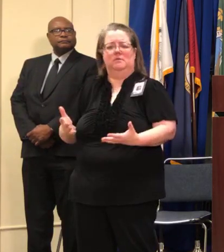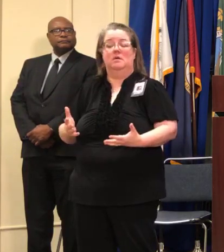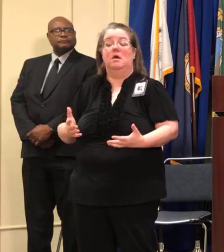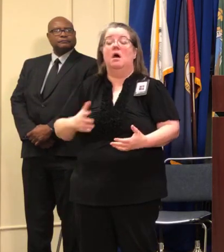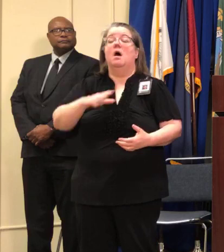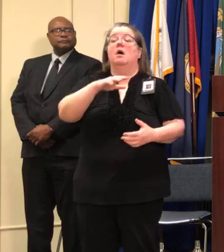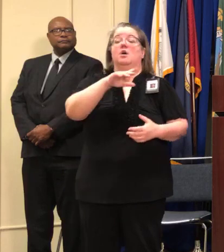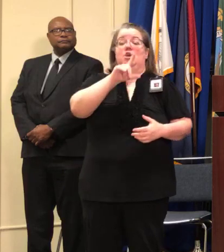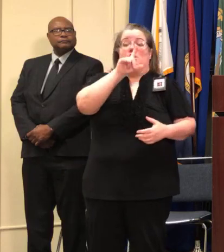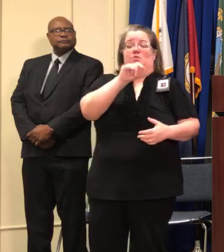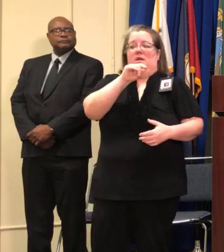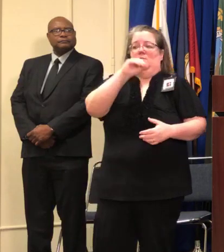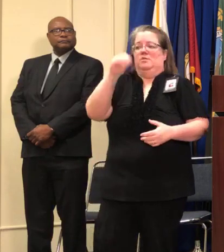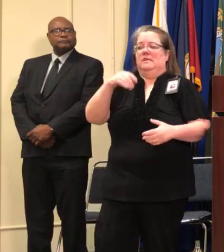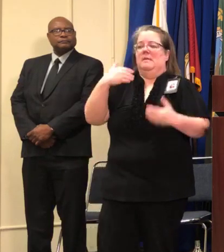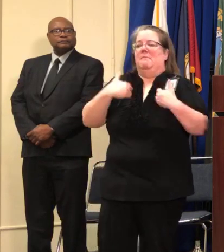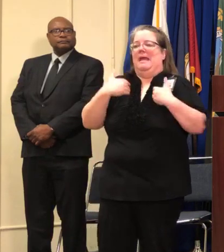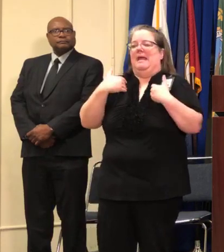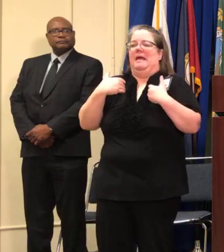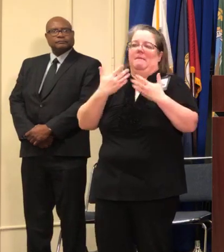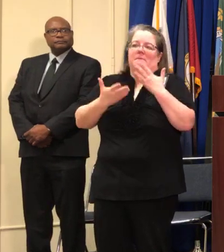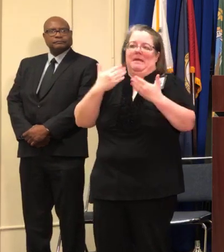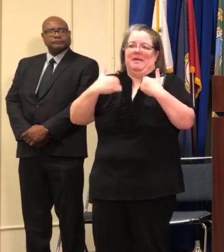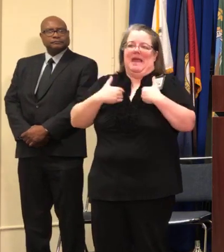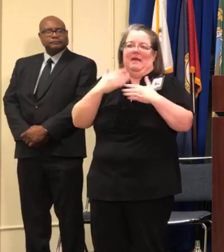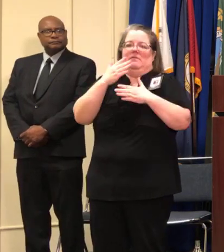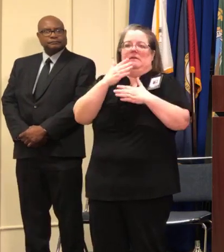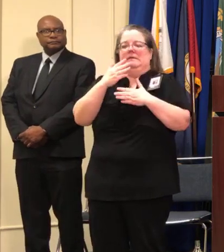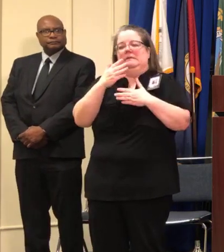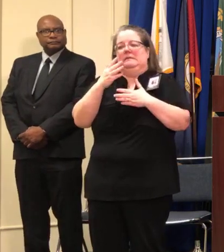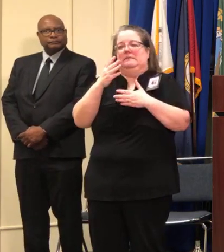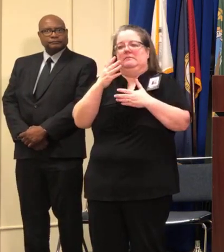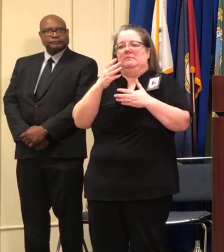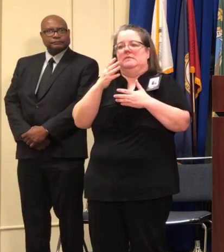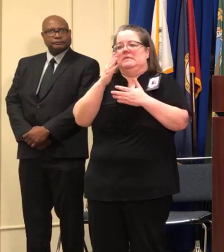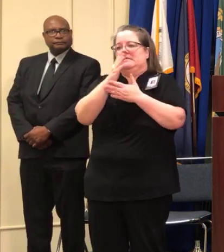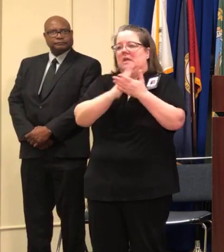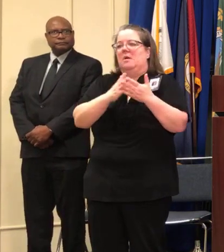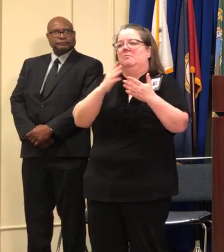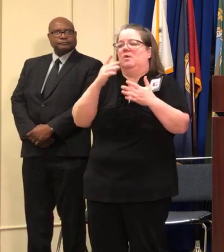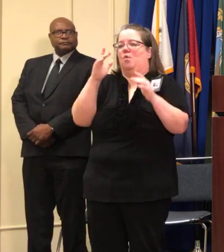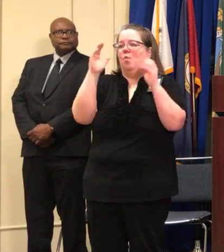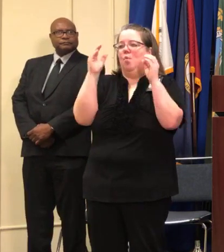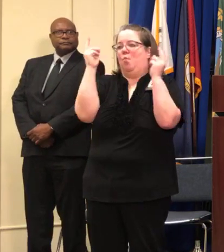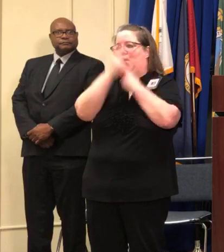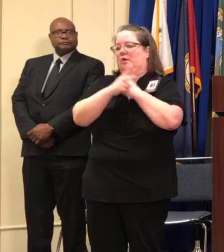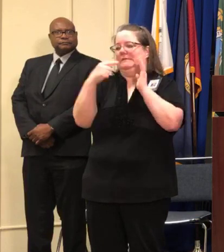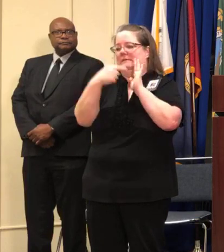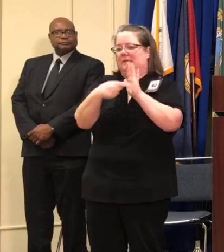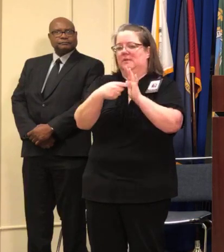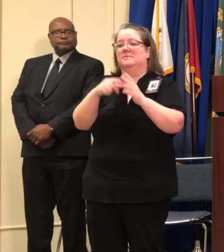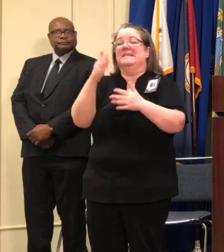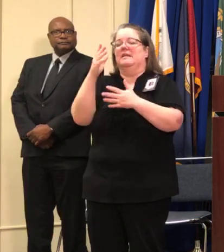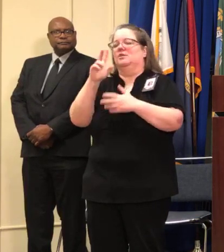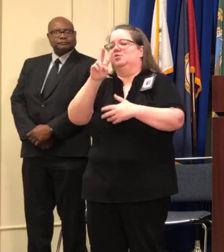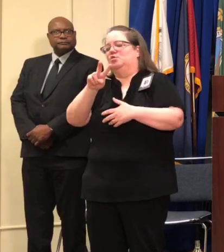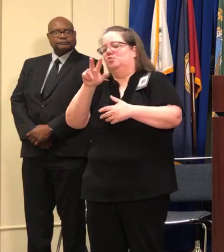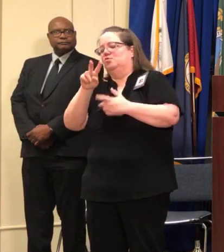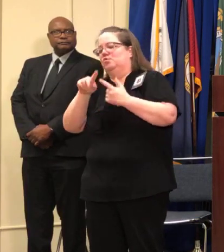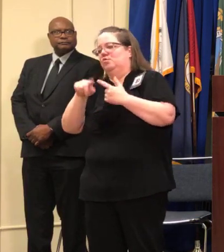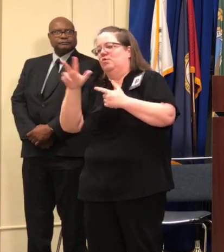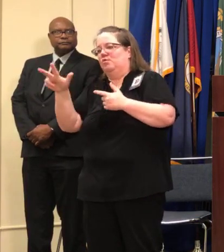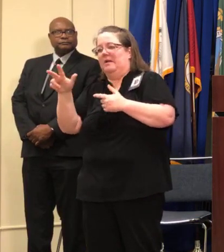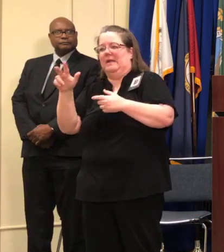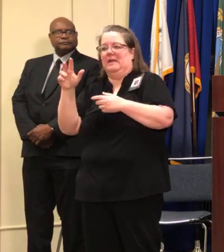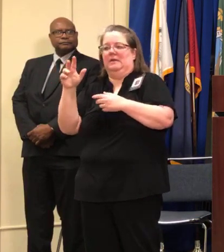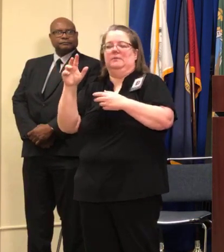20% that may have some symptoms and a smaller 5% margin that are going to end up hospitalized, and then about 2% that are going